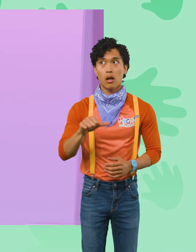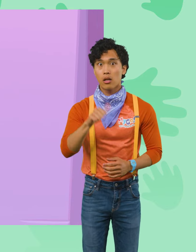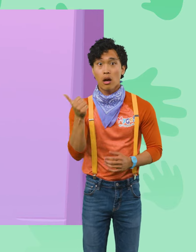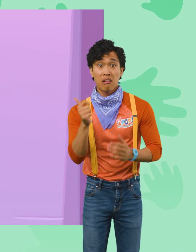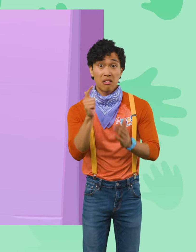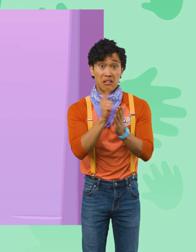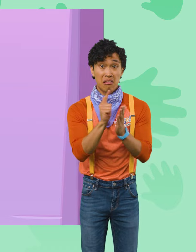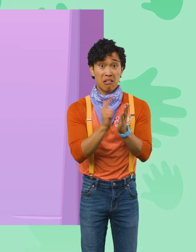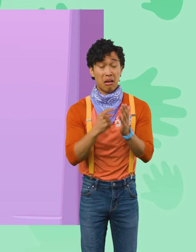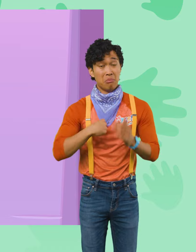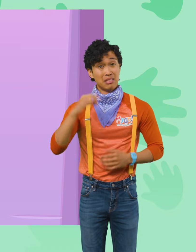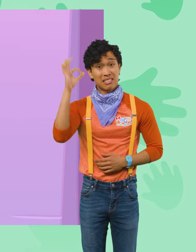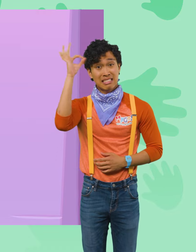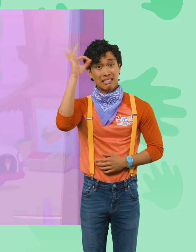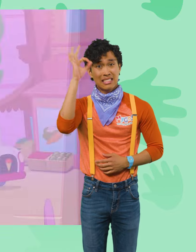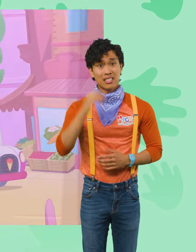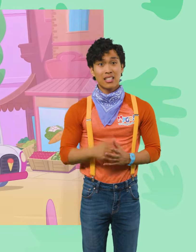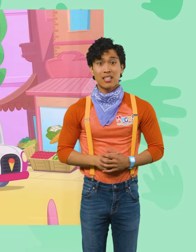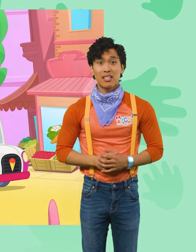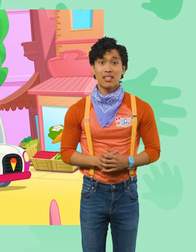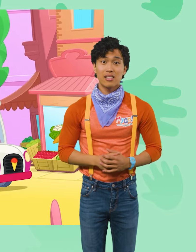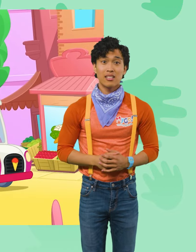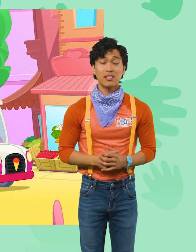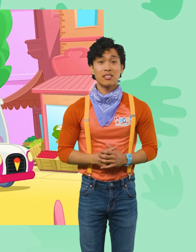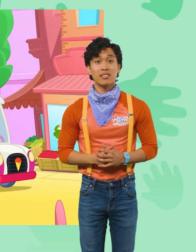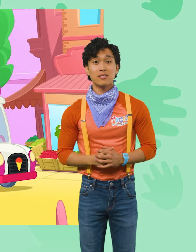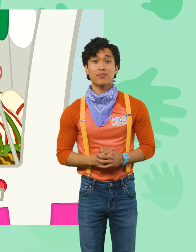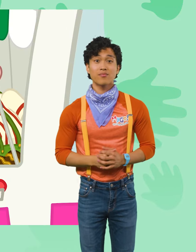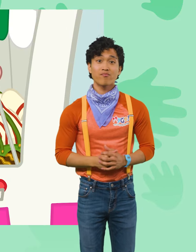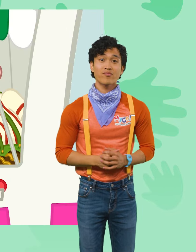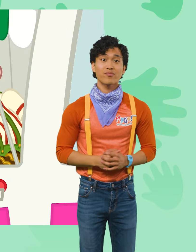Another law I didn't know.